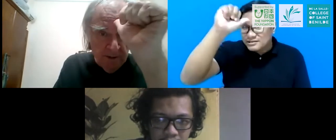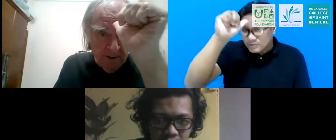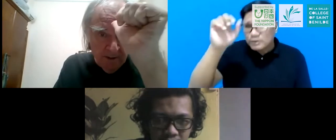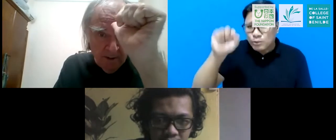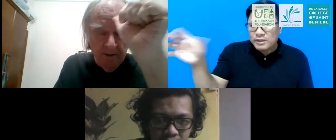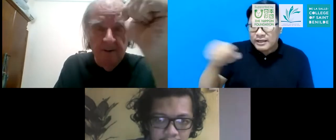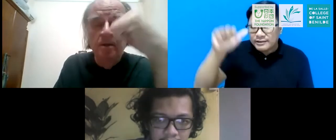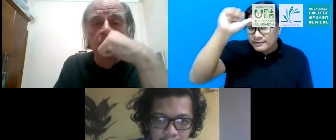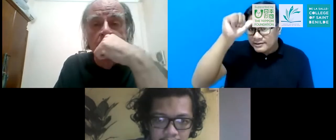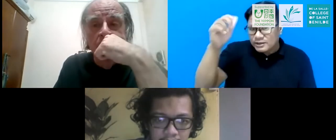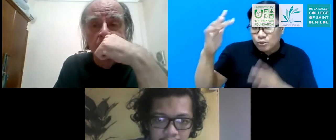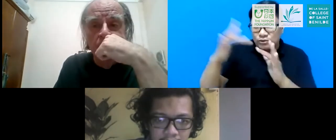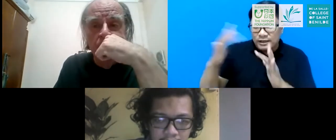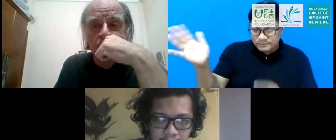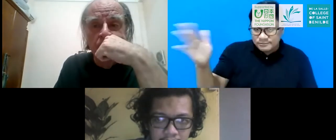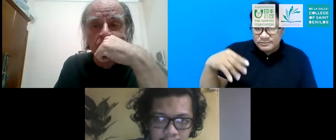Christian.